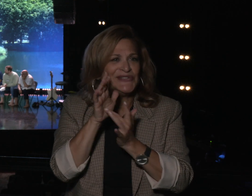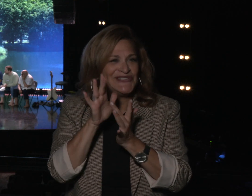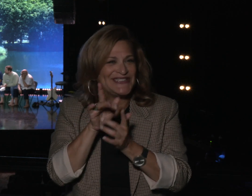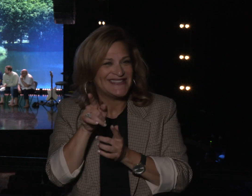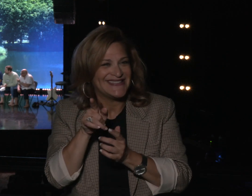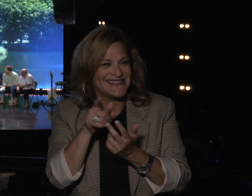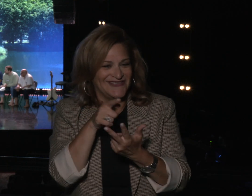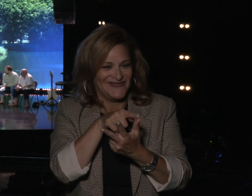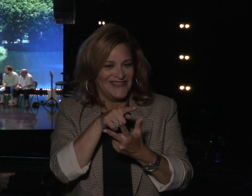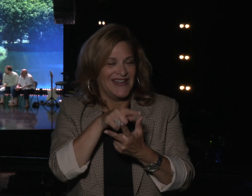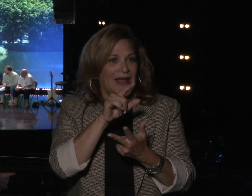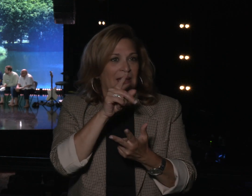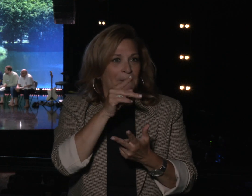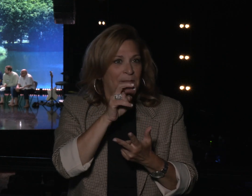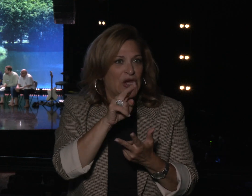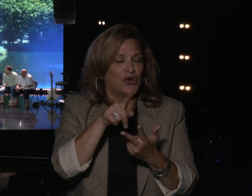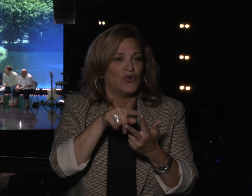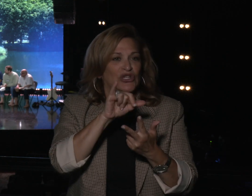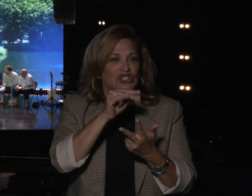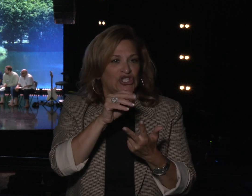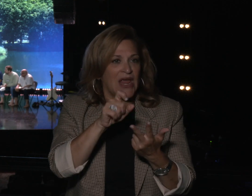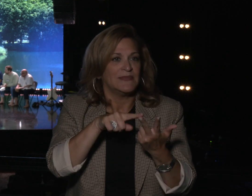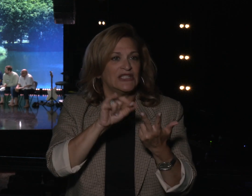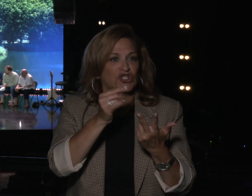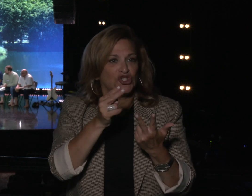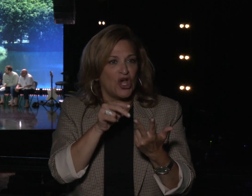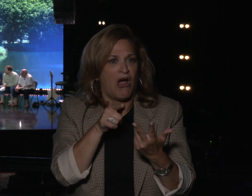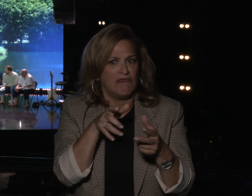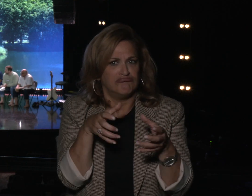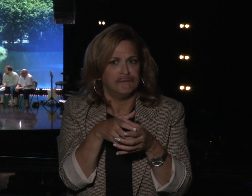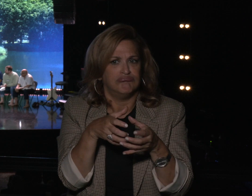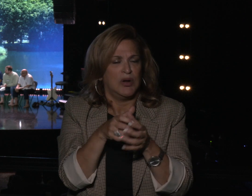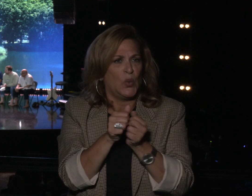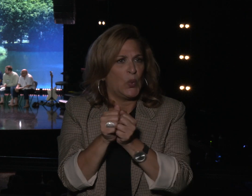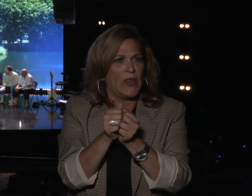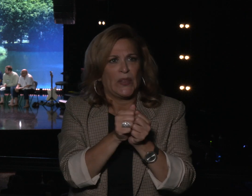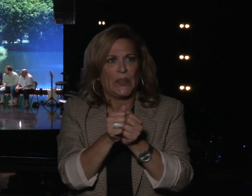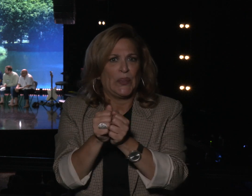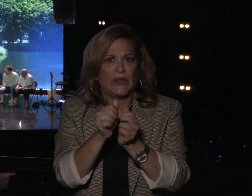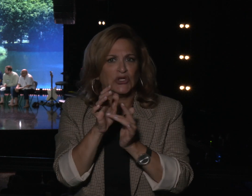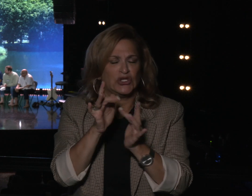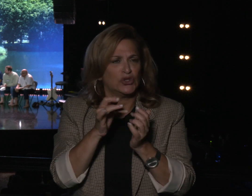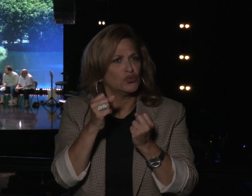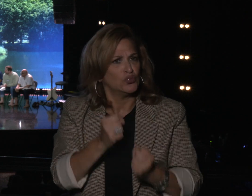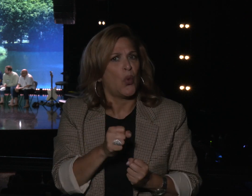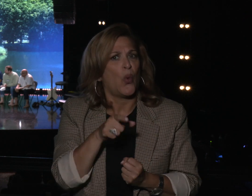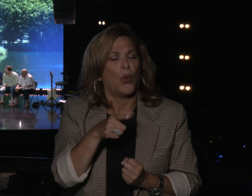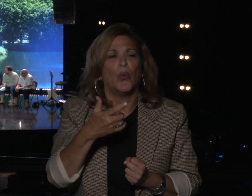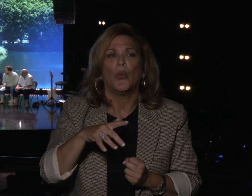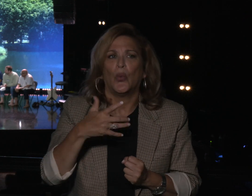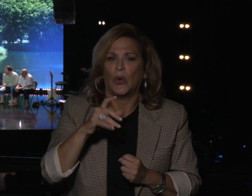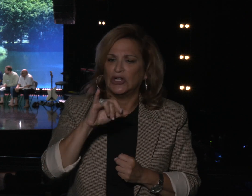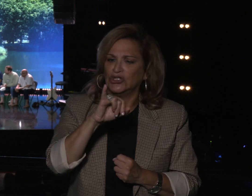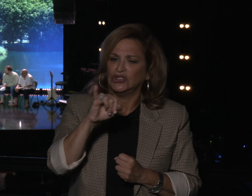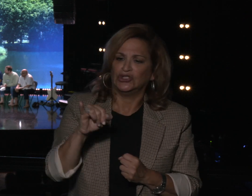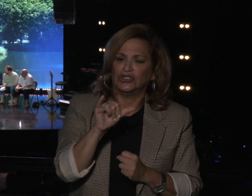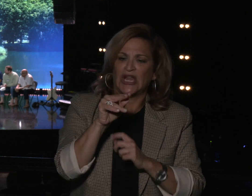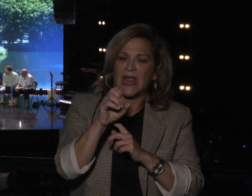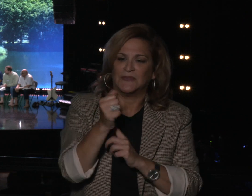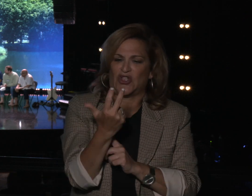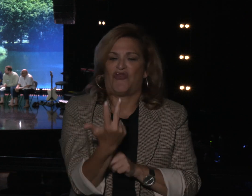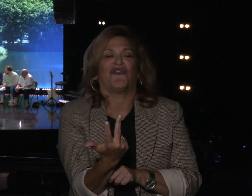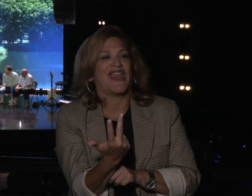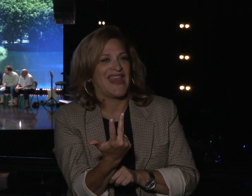were with Jesus for Jairus' daughter's healing, and they were on the Mount of Transfiguration. I mean, this was the trio. This was